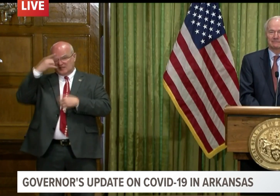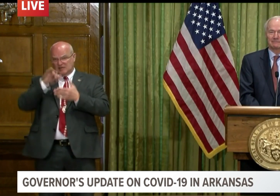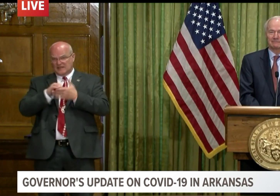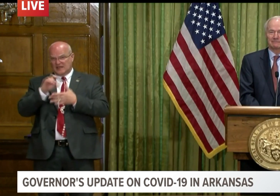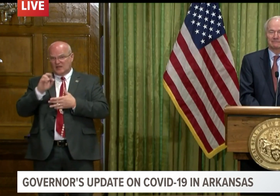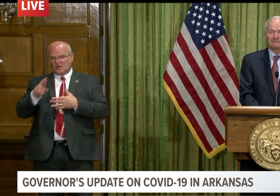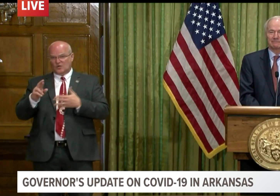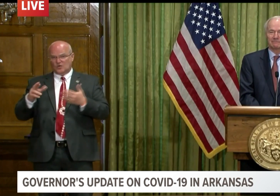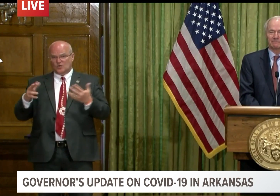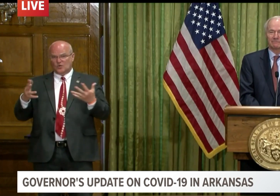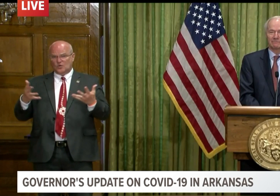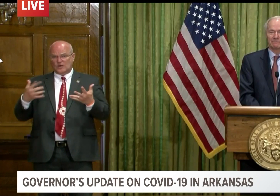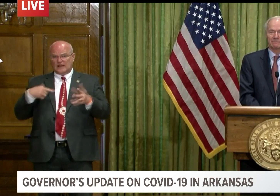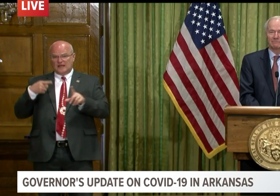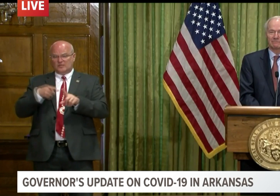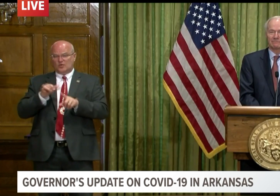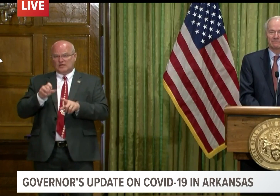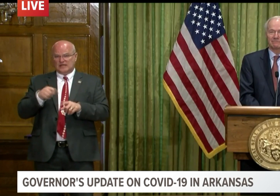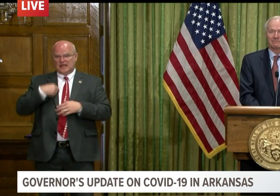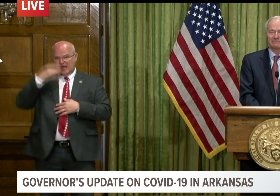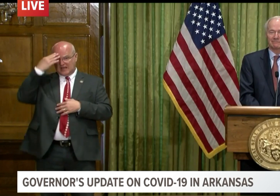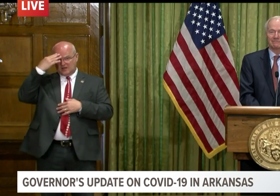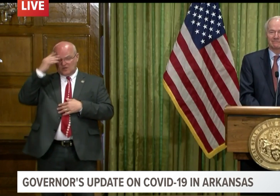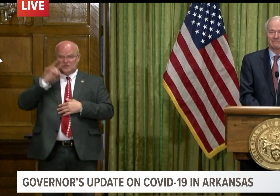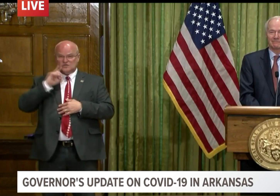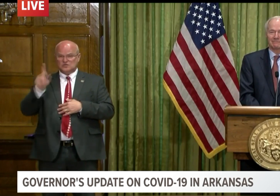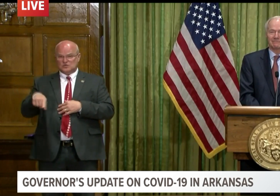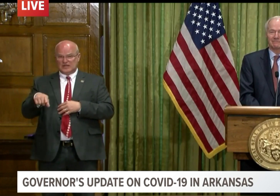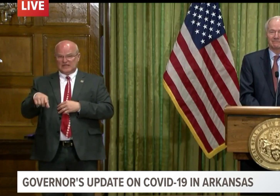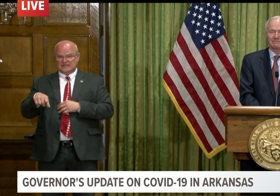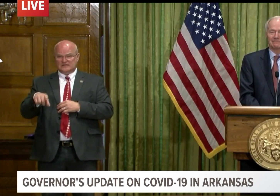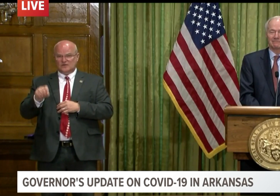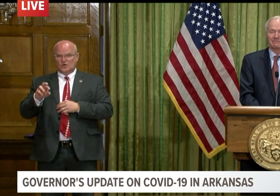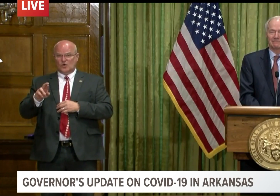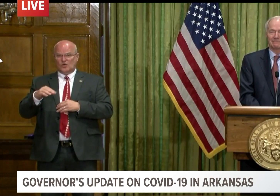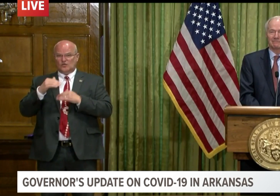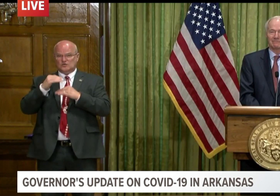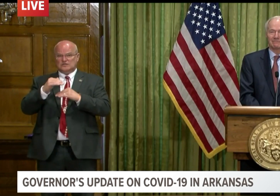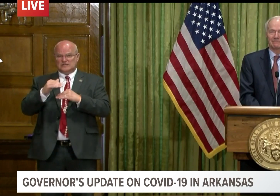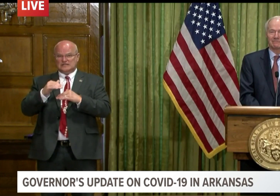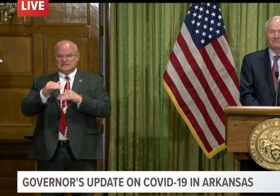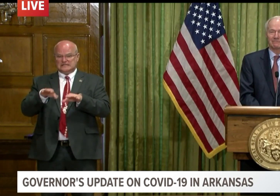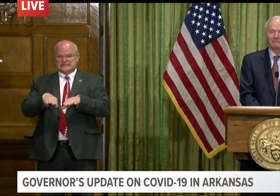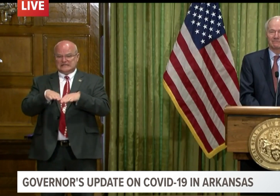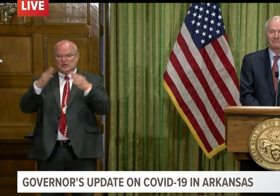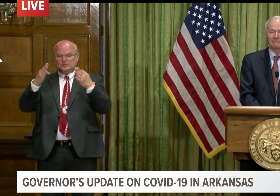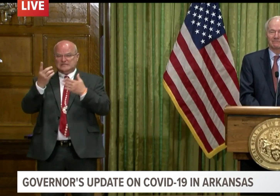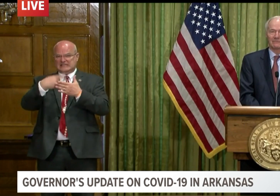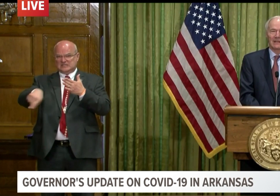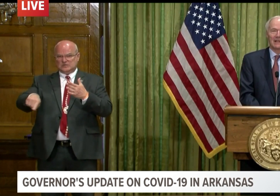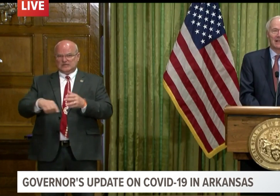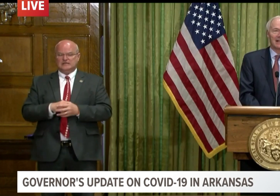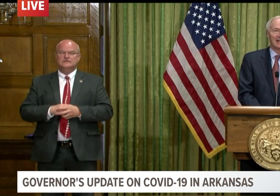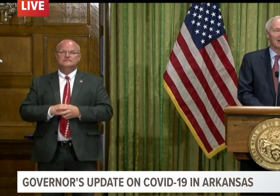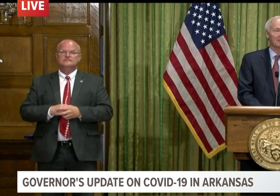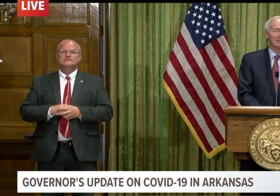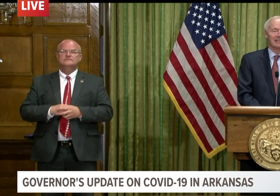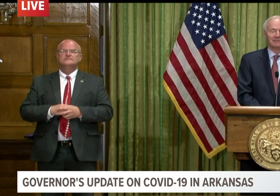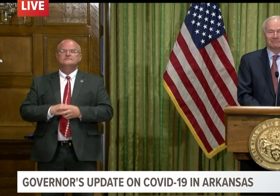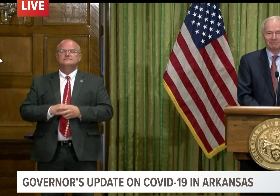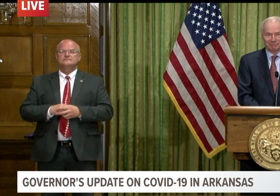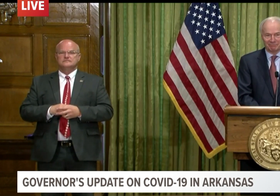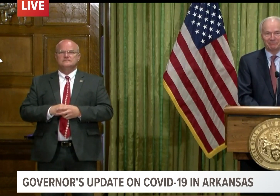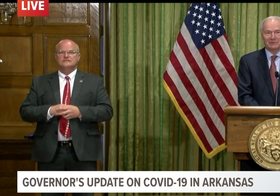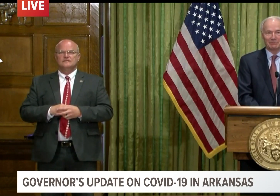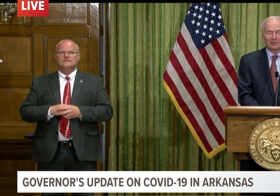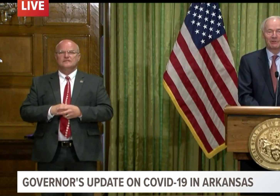that, or kind of are we to that point yet? I know the directive or the restriction doesn't get lifted until next week.